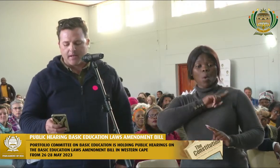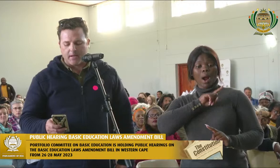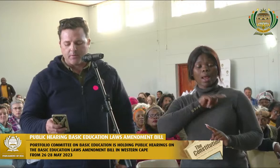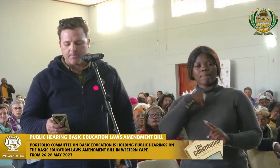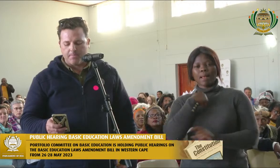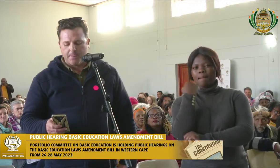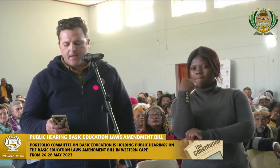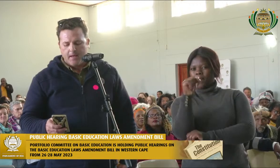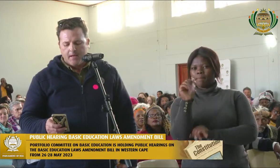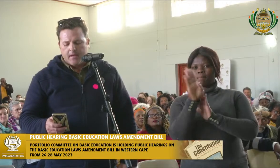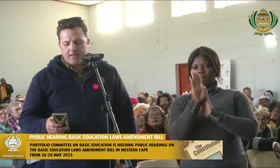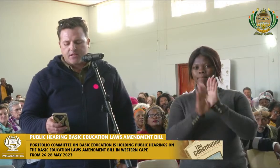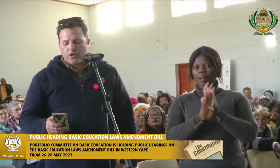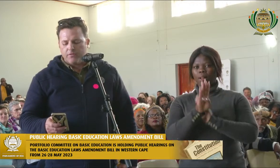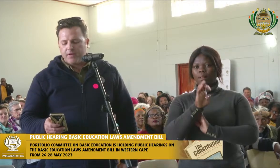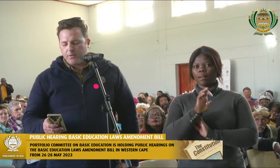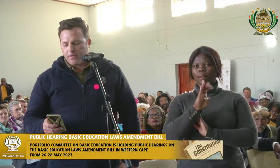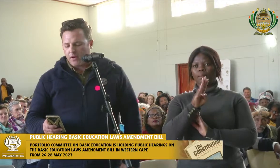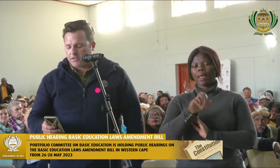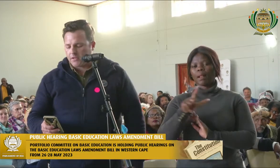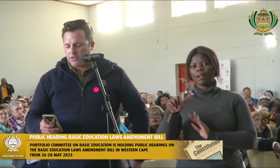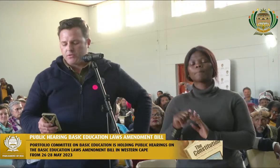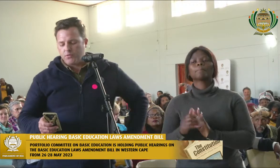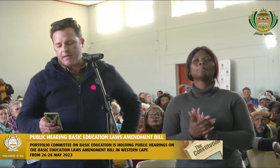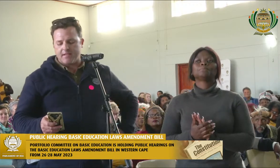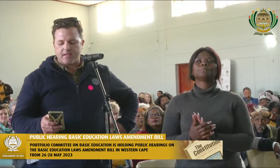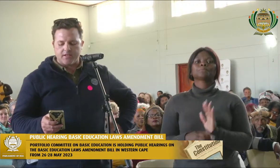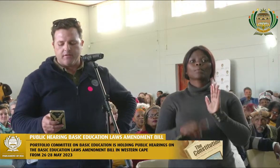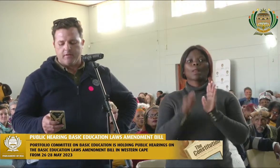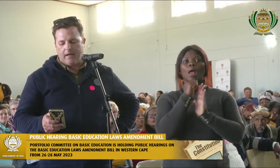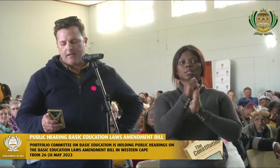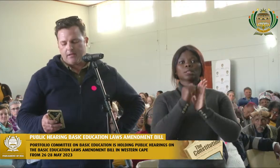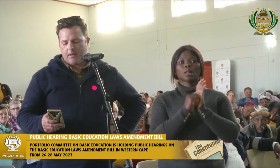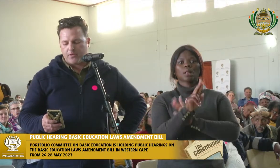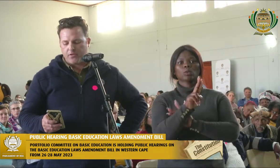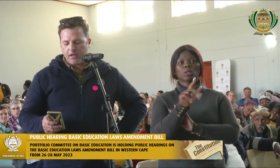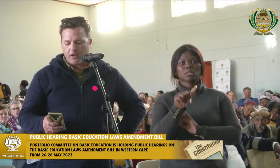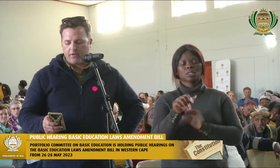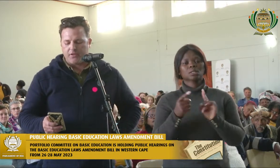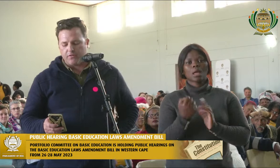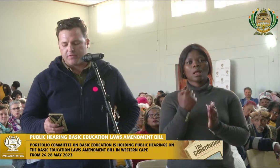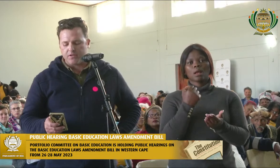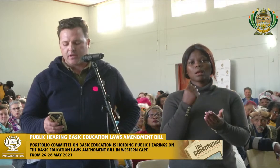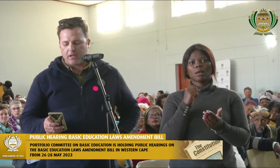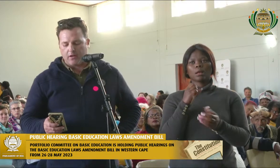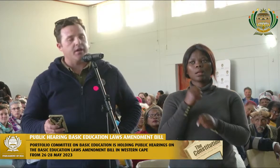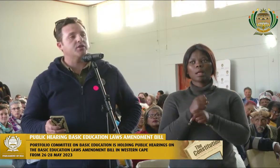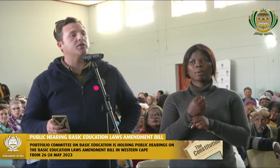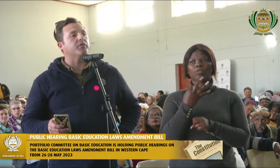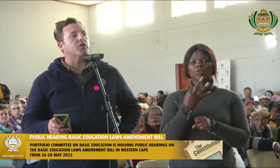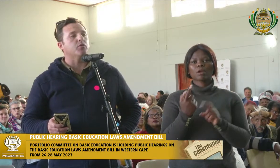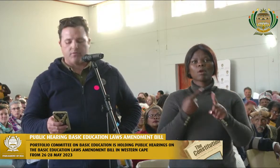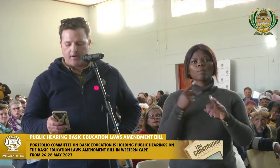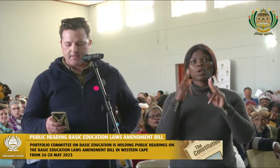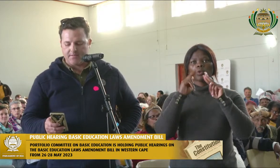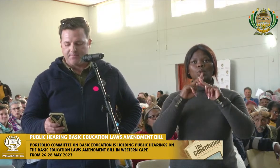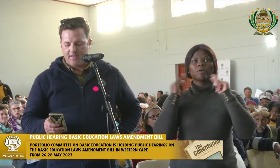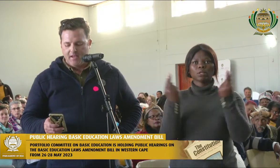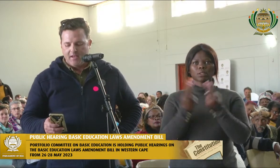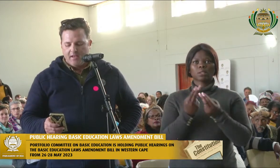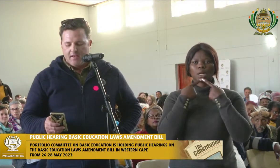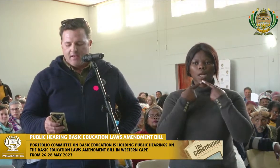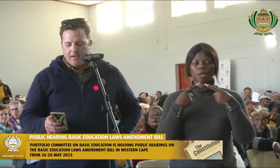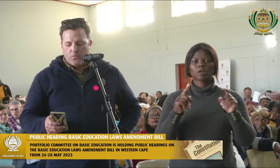against the Bella Bill. It is in conflict with the Articles 26, number 3 of the Universal Declaration of the Human